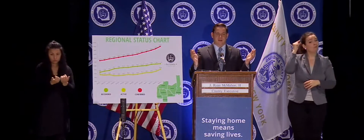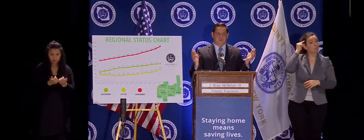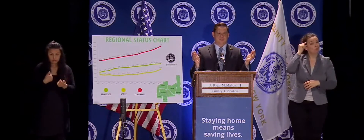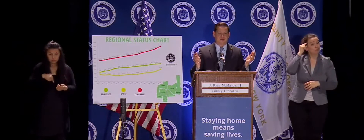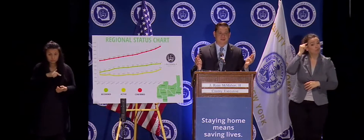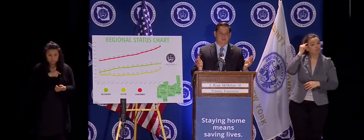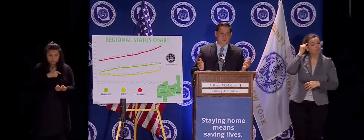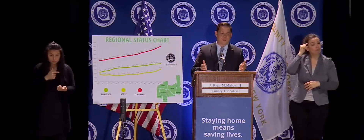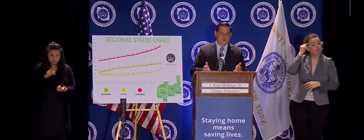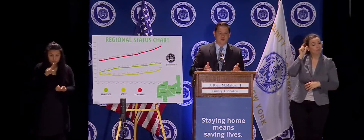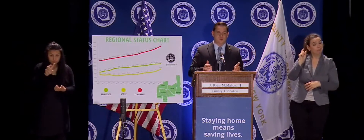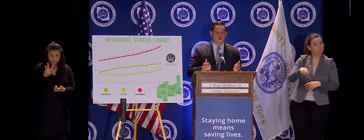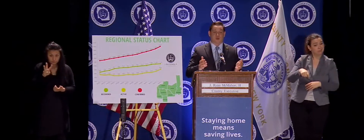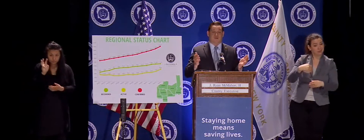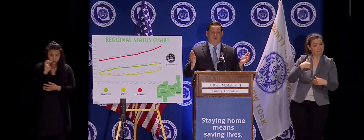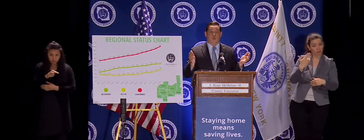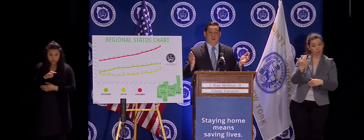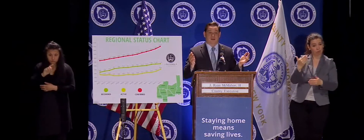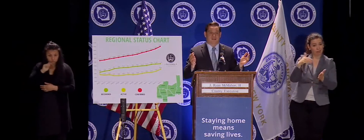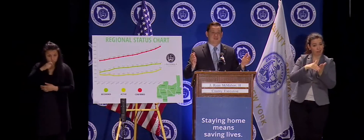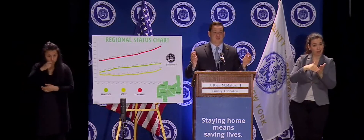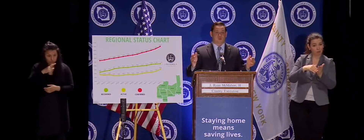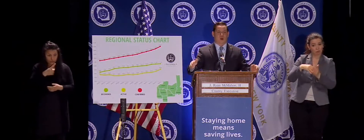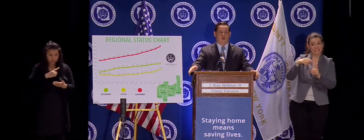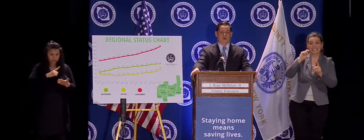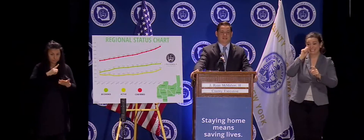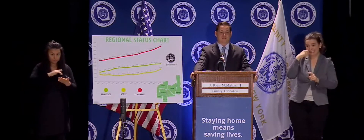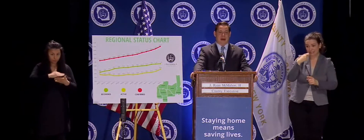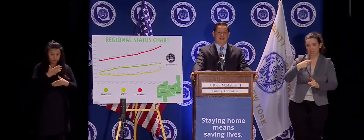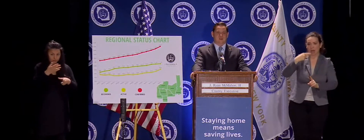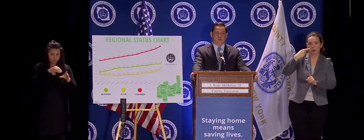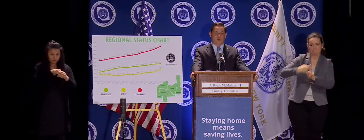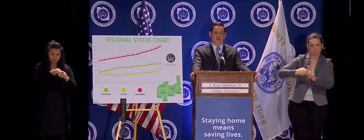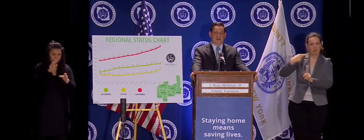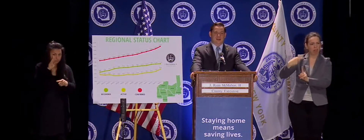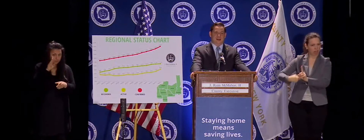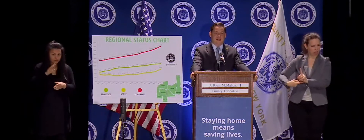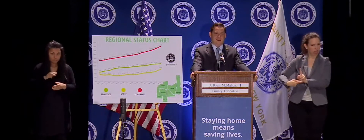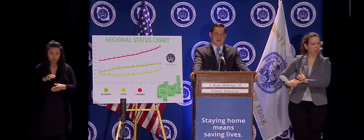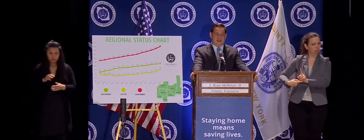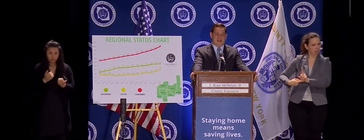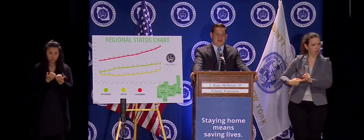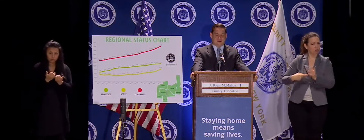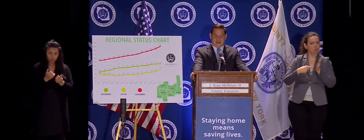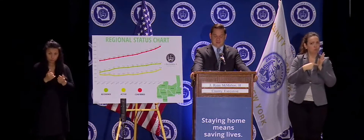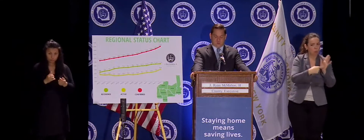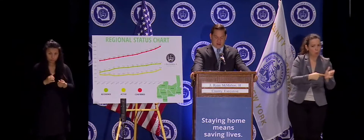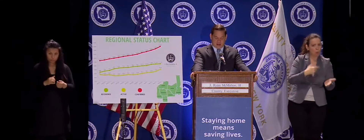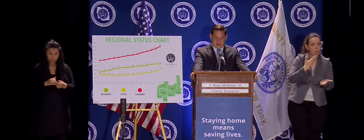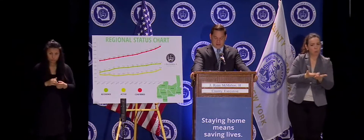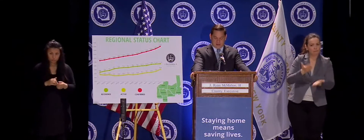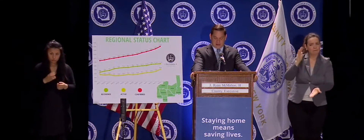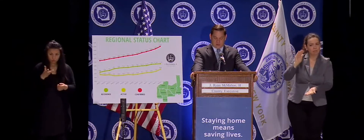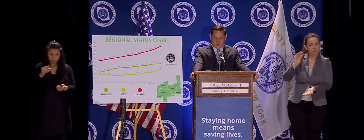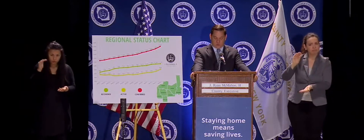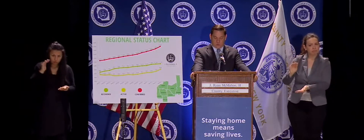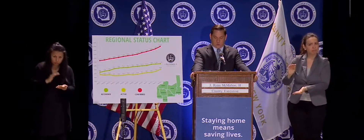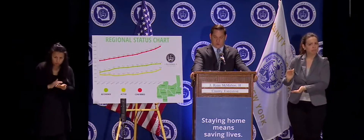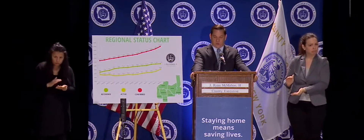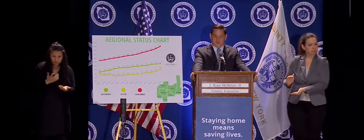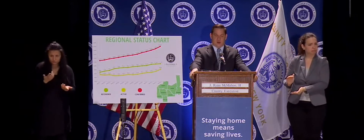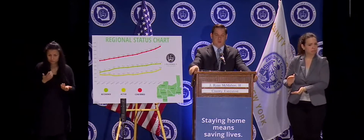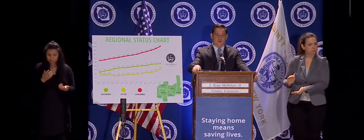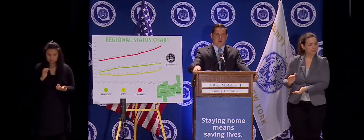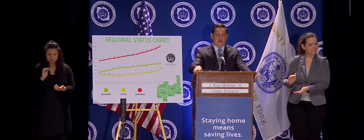down because you'll never open. You just won't. It's impossible. And that's why